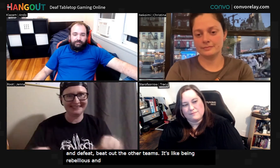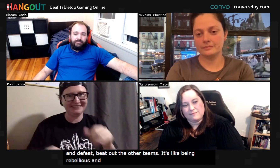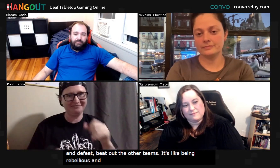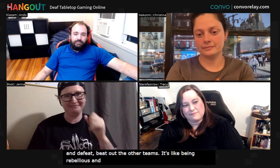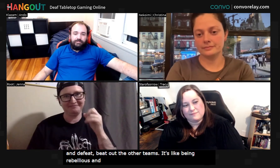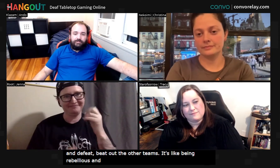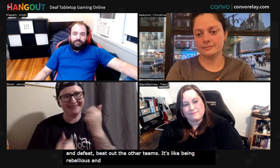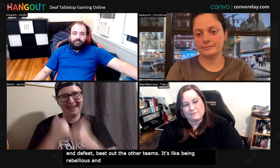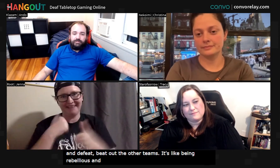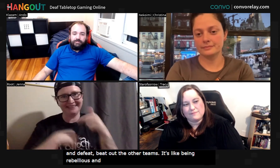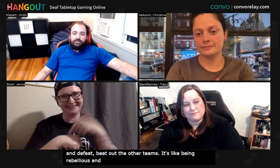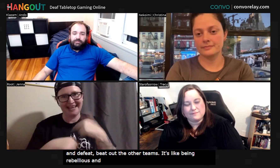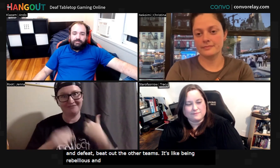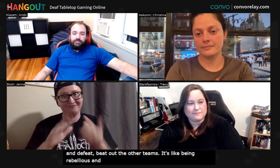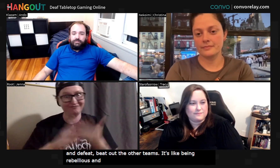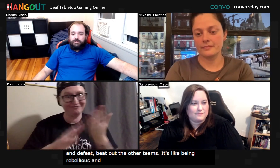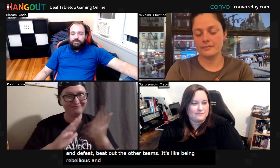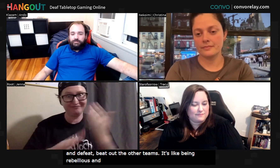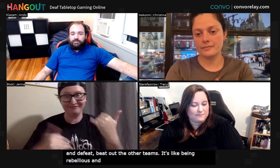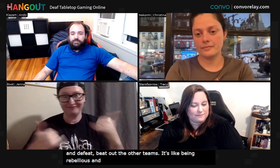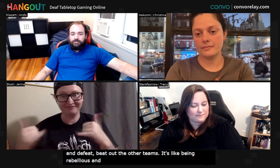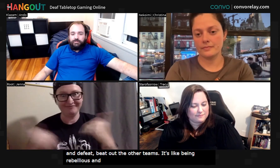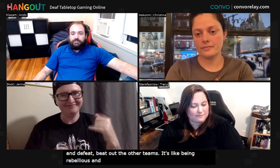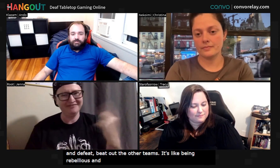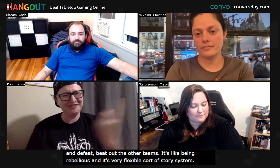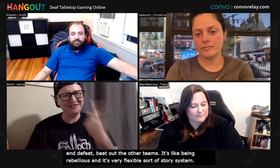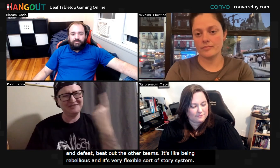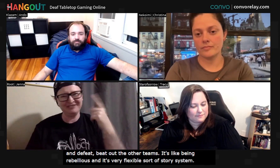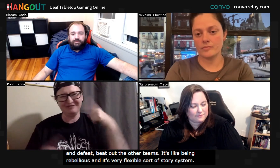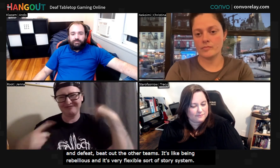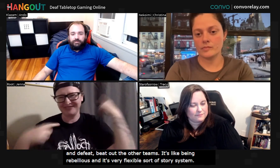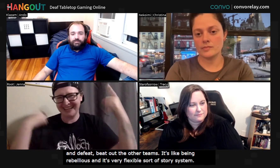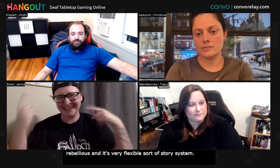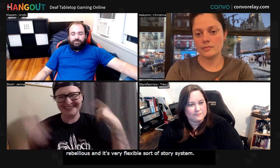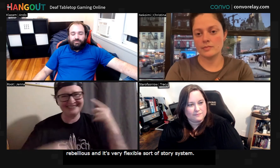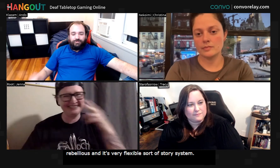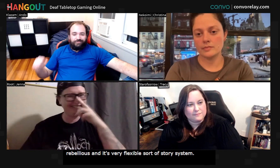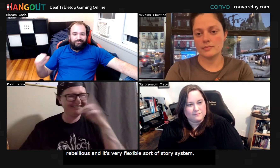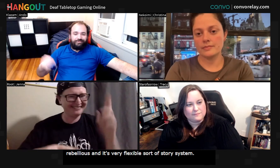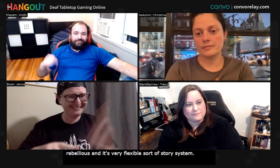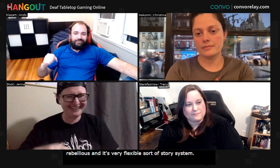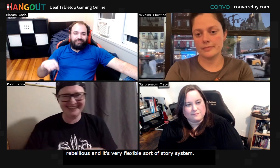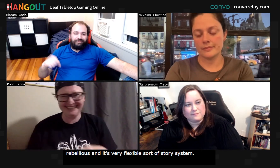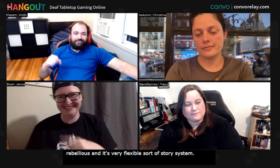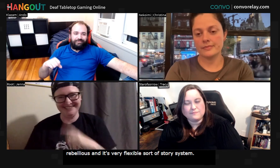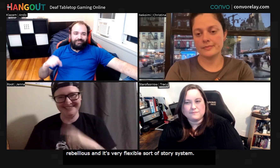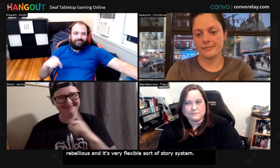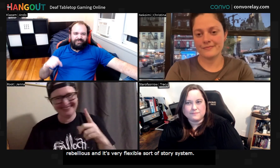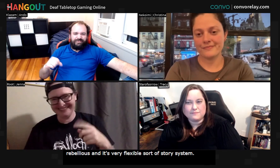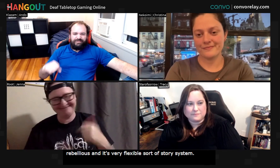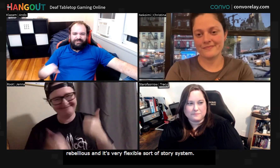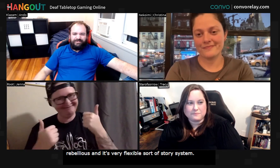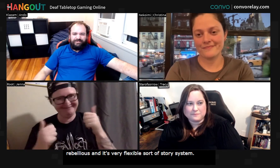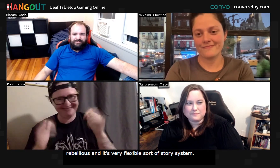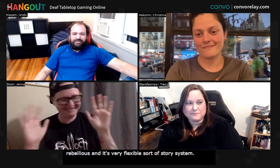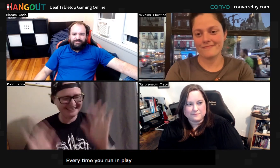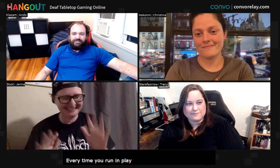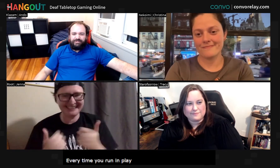story system. Every time you run it and play, there's always some crazy fun outcomes. It's